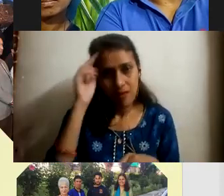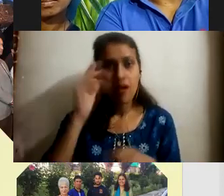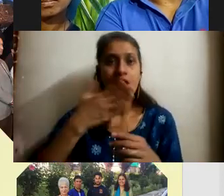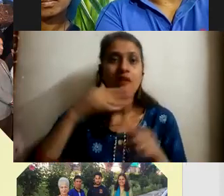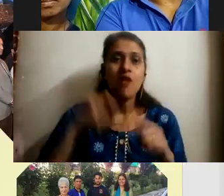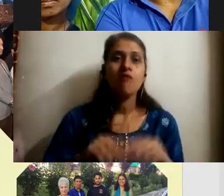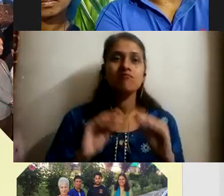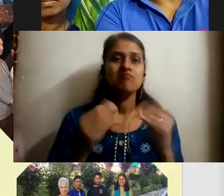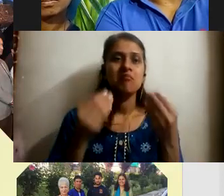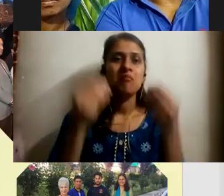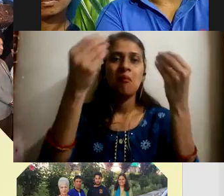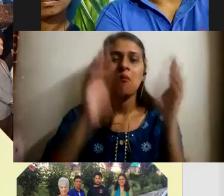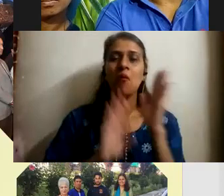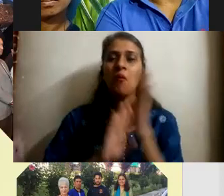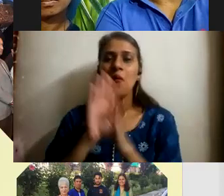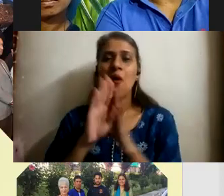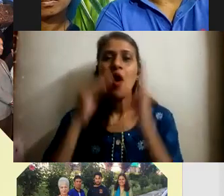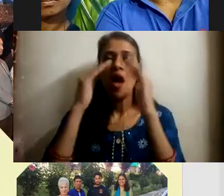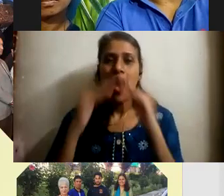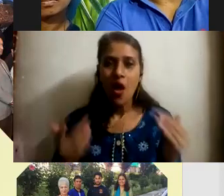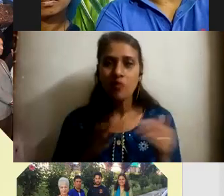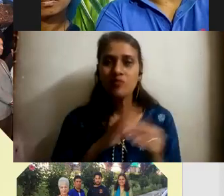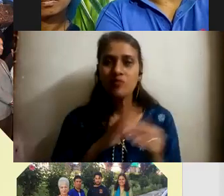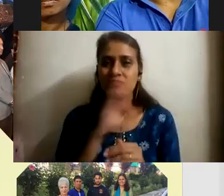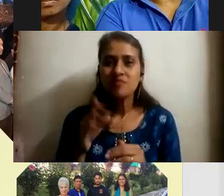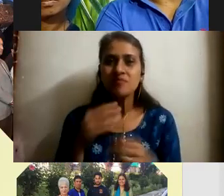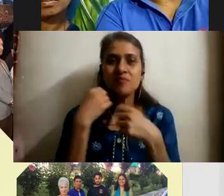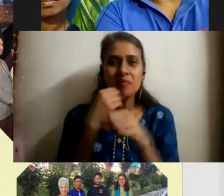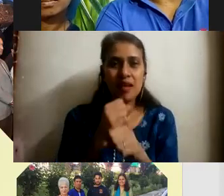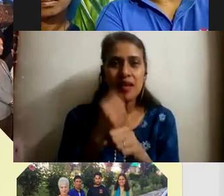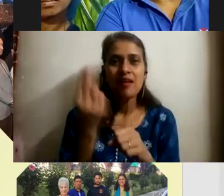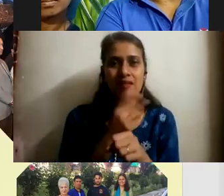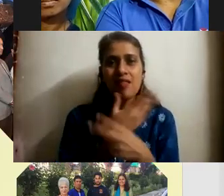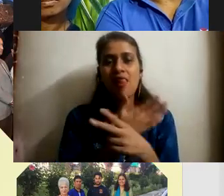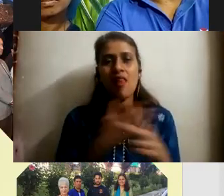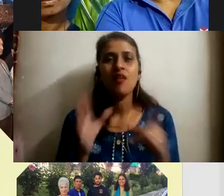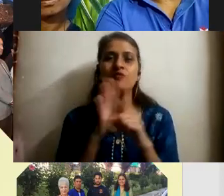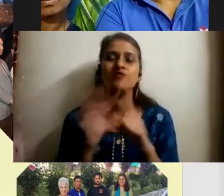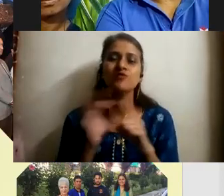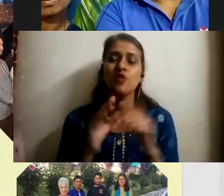to his house and gives the design. And you know, they